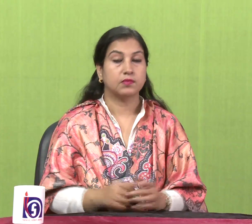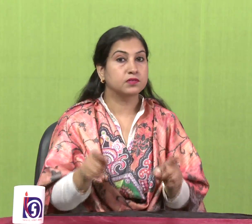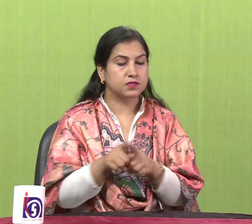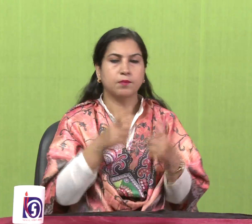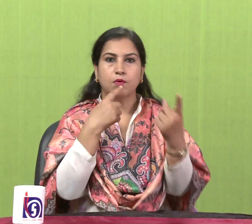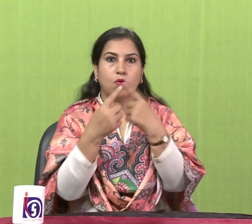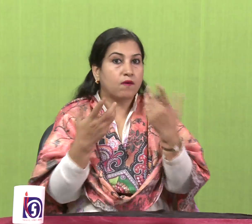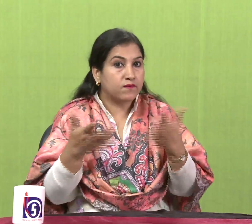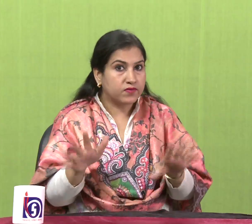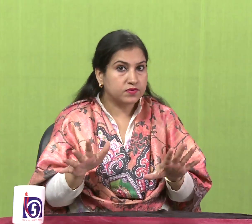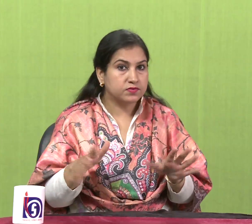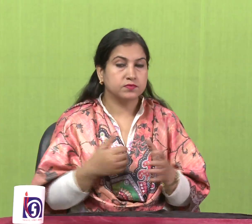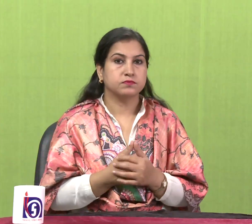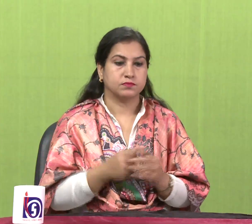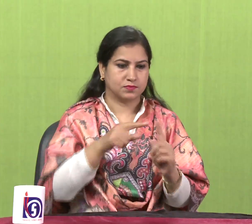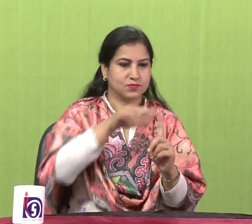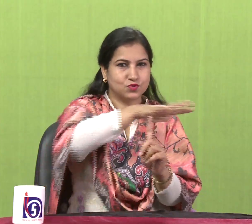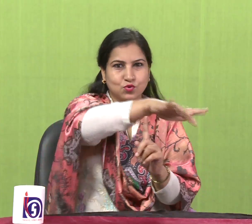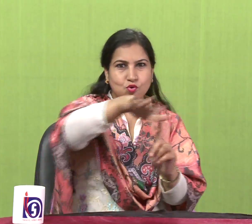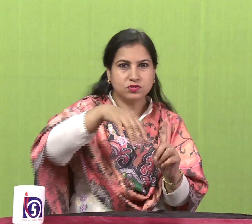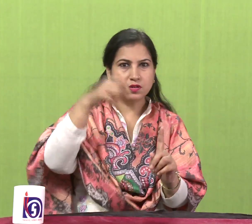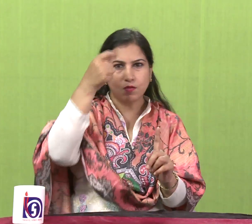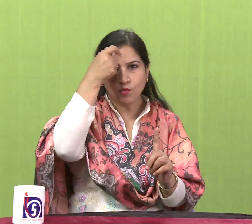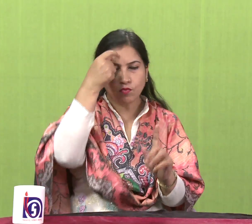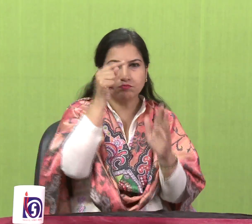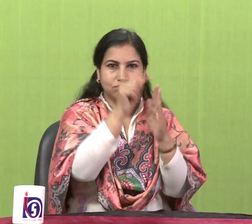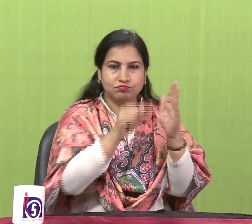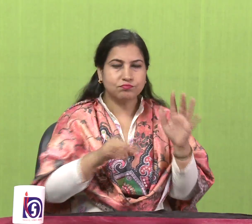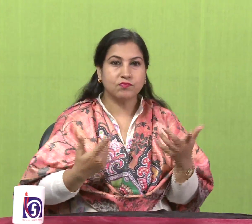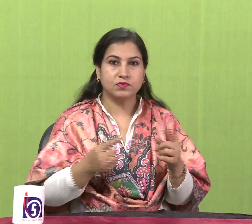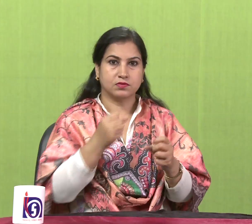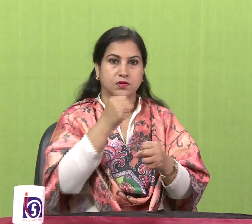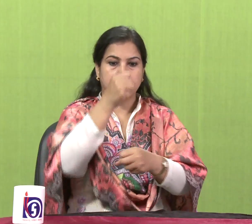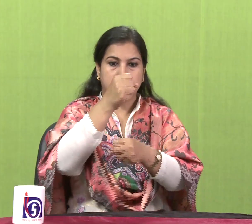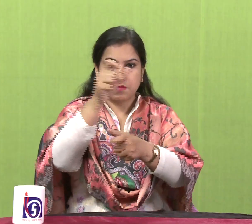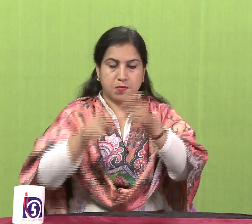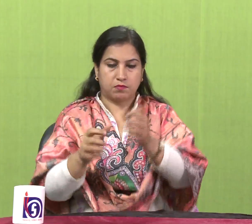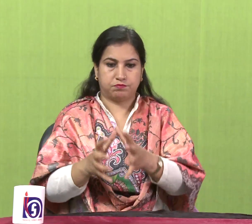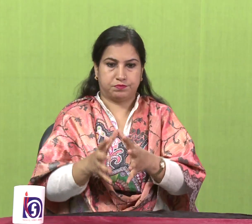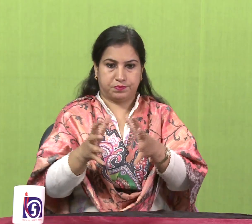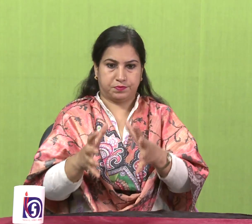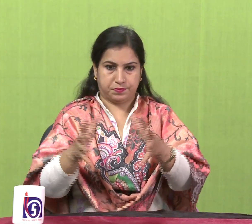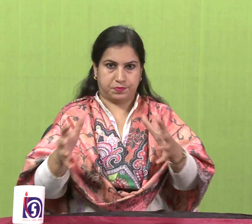we discussed social causes like growing population,